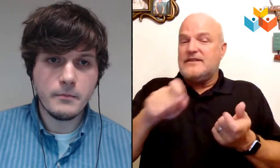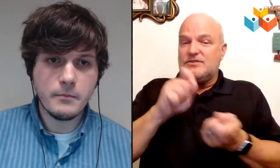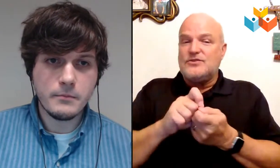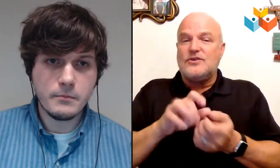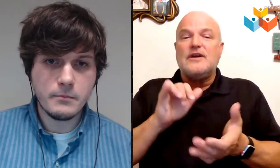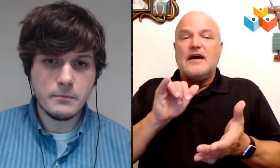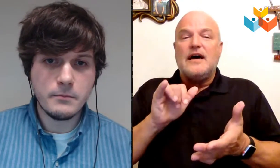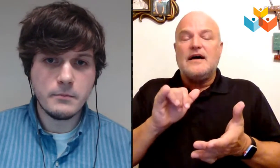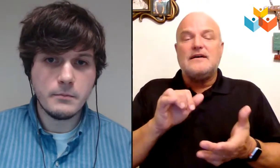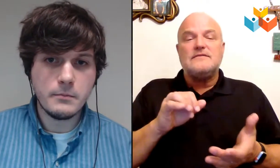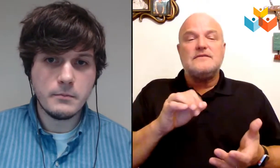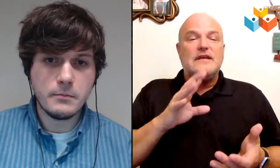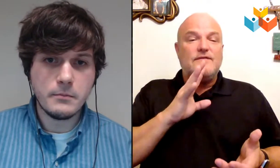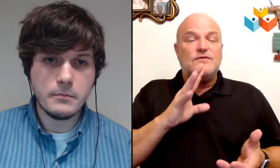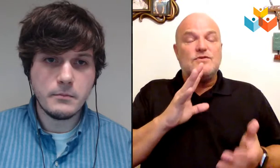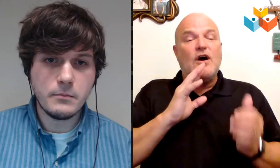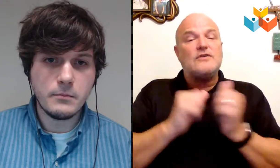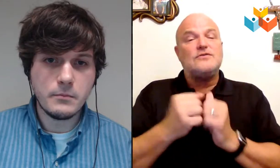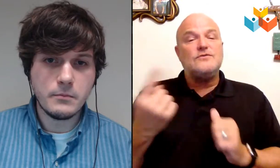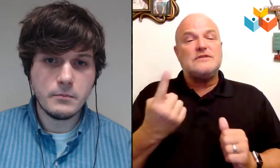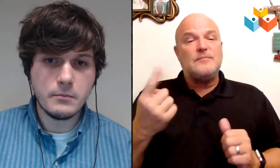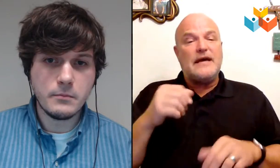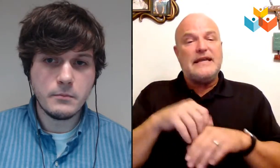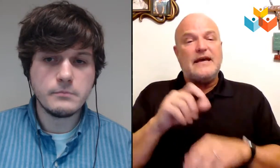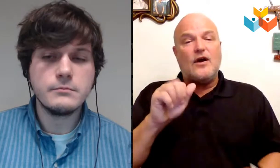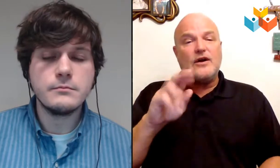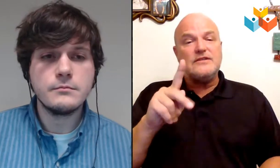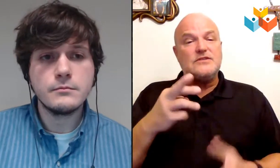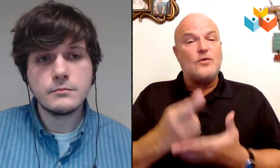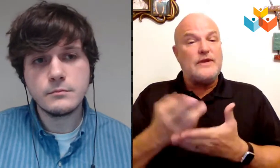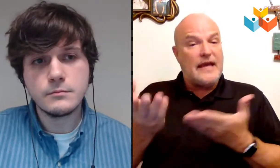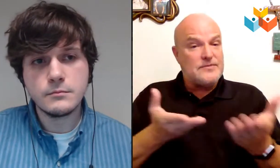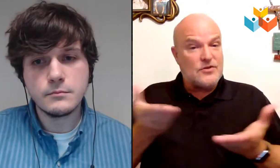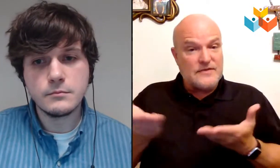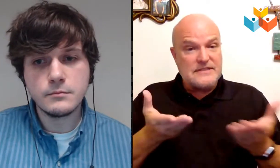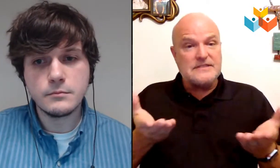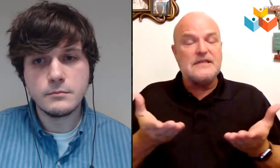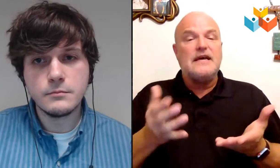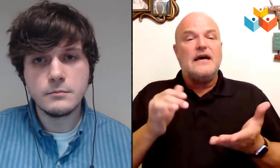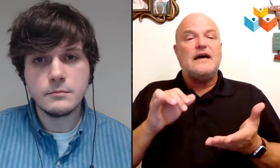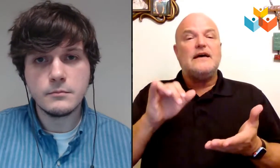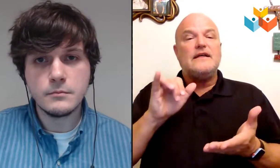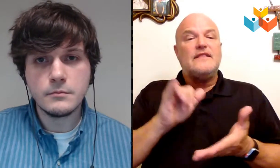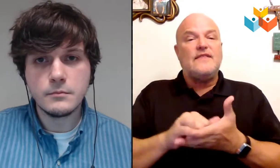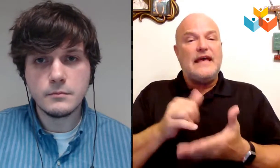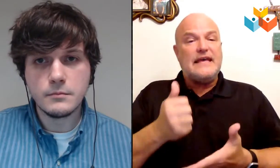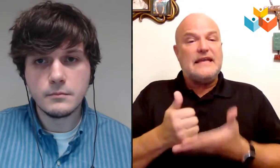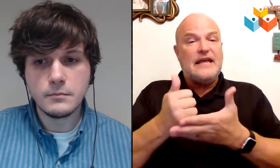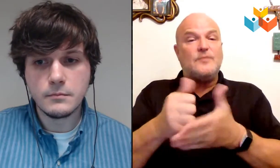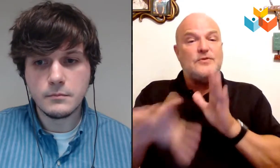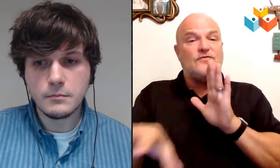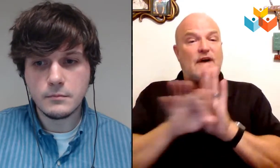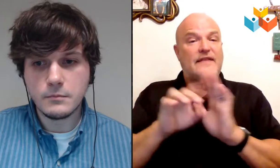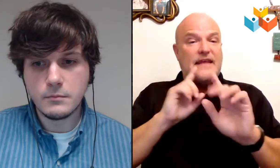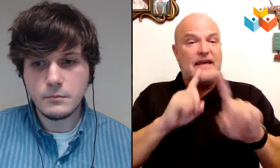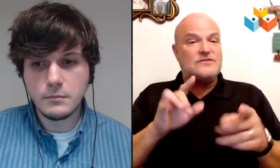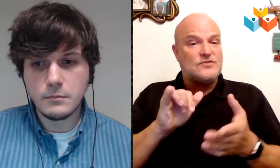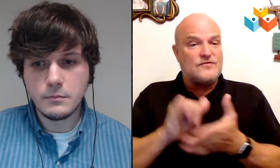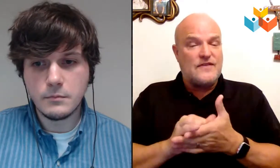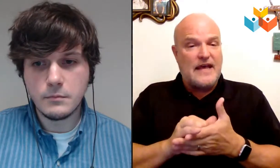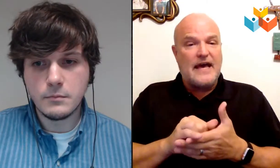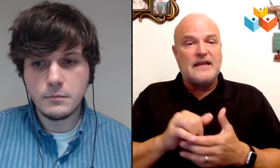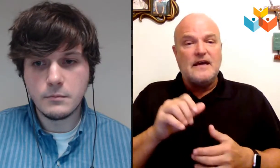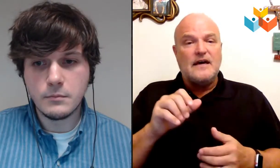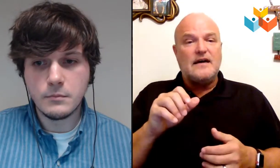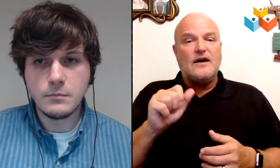not exactly sure. If you talk to somebody at Arkansas Rehab Services, they can help you find the